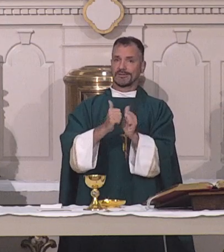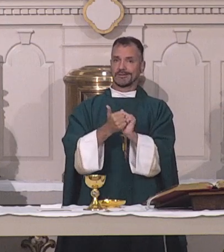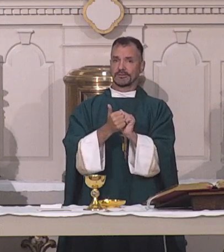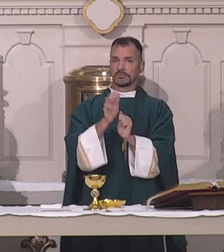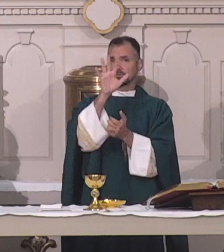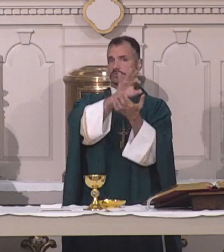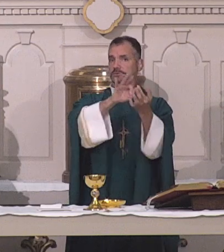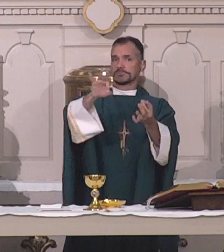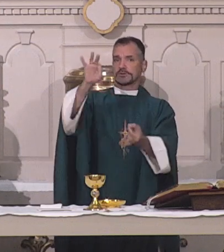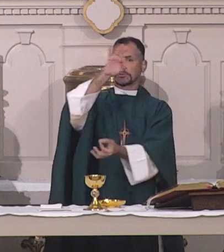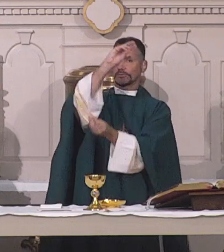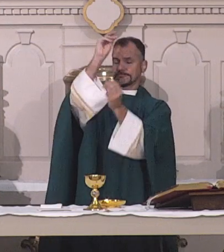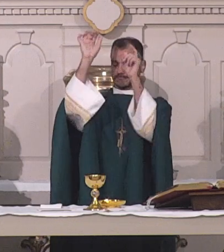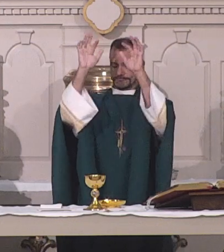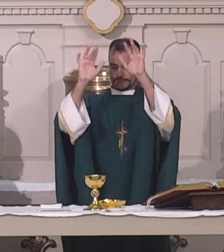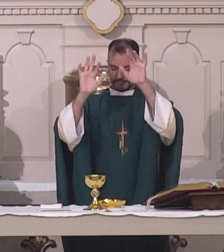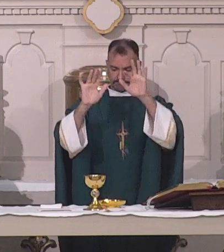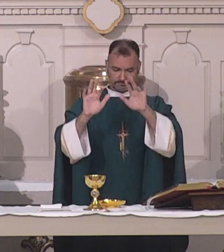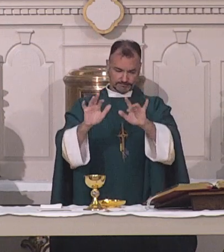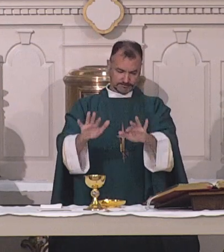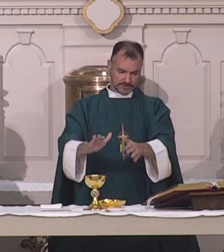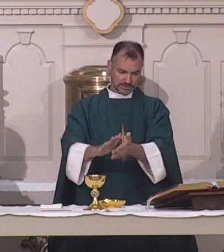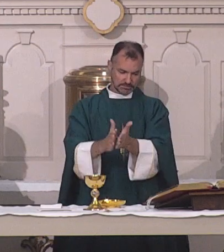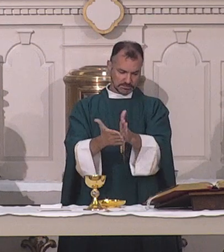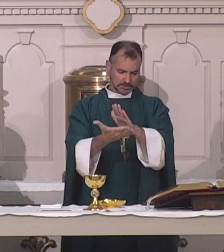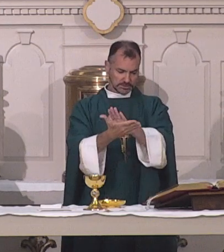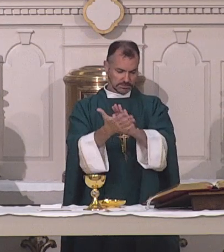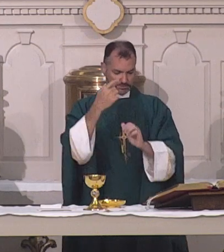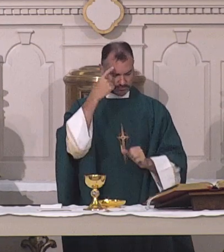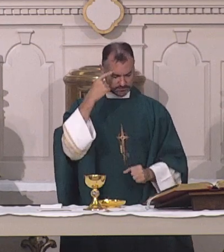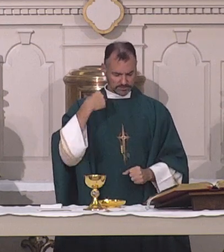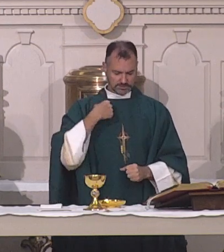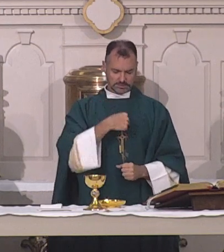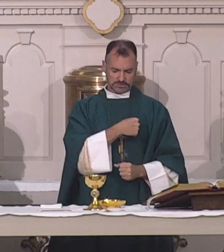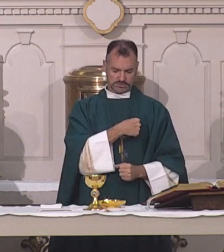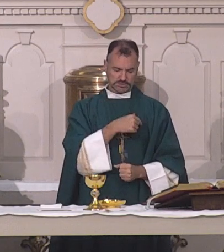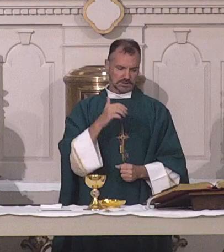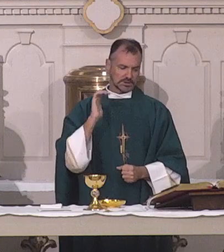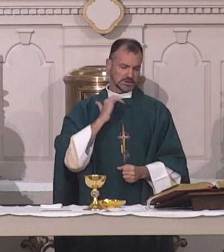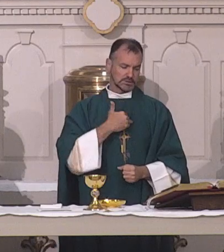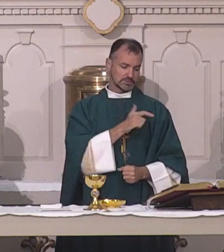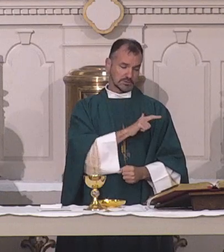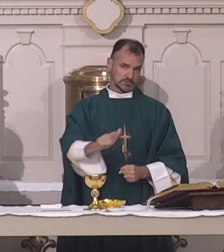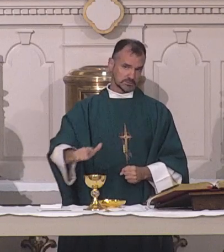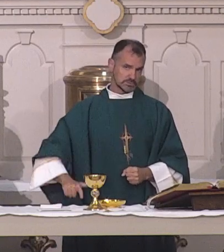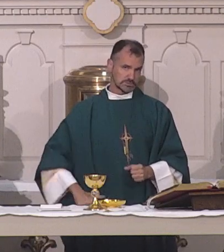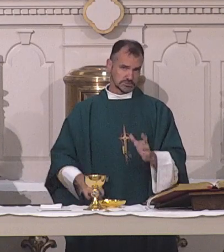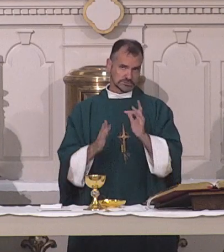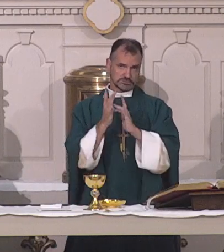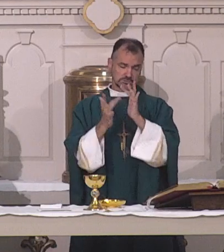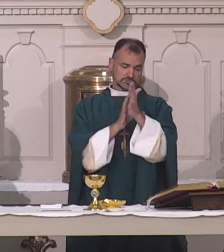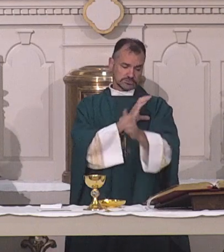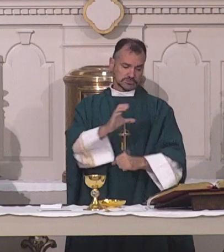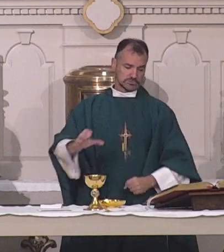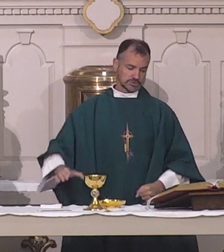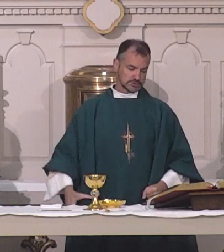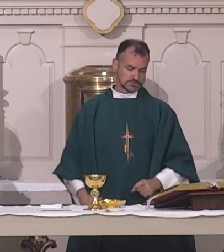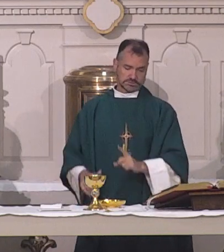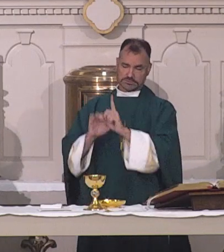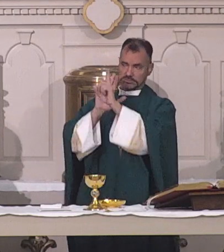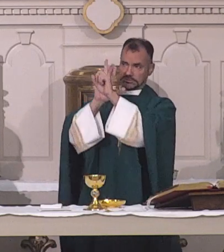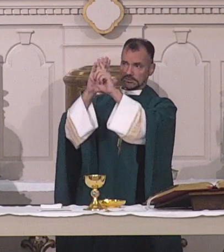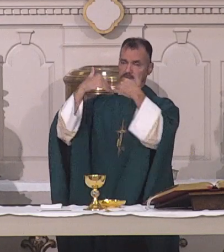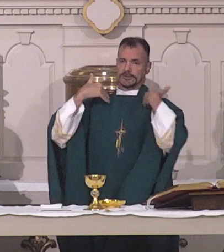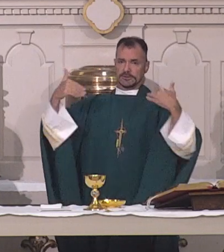we pray, by sending down your Spirit upon them like the dewfall, so that they may become for us